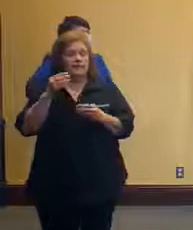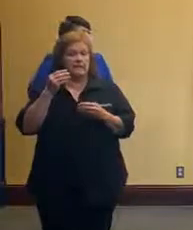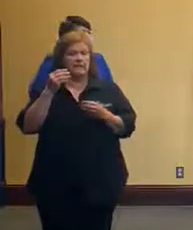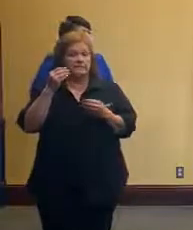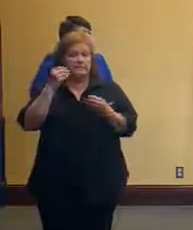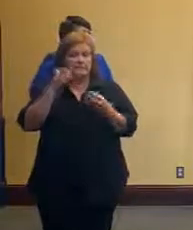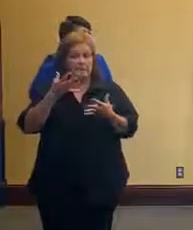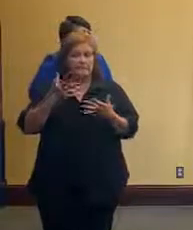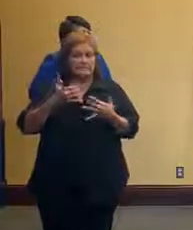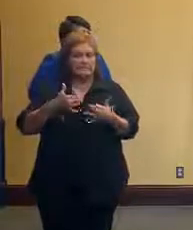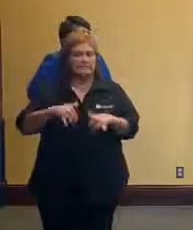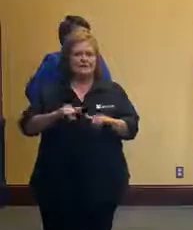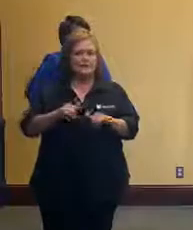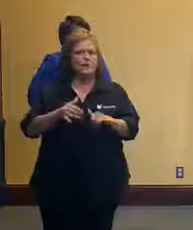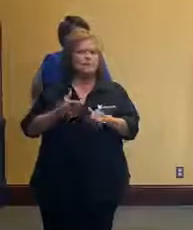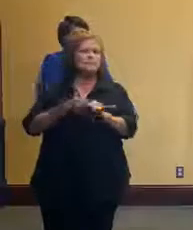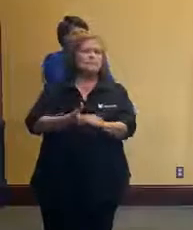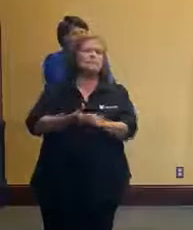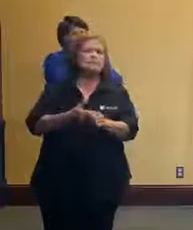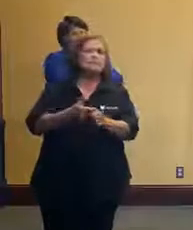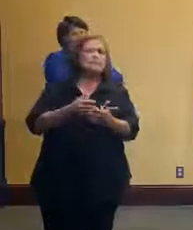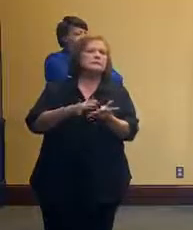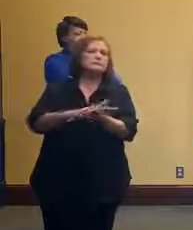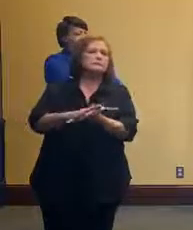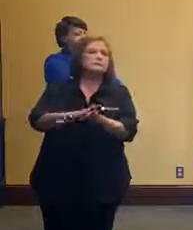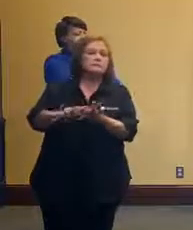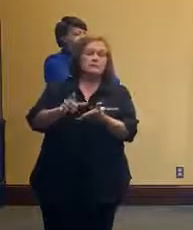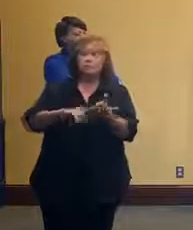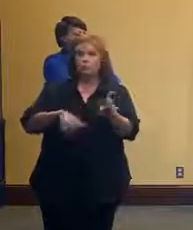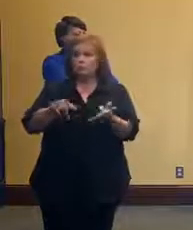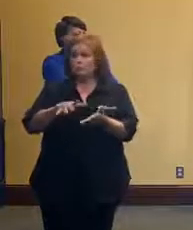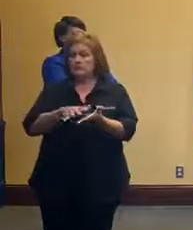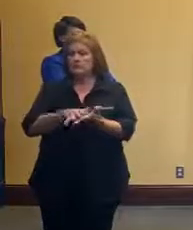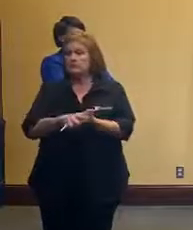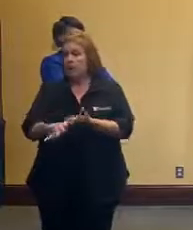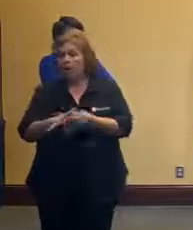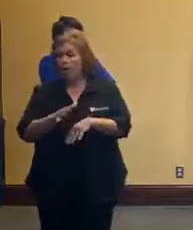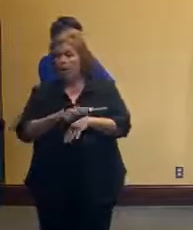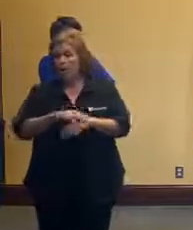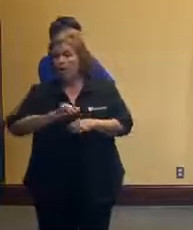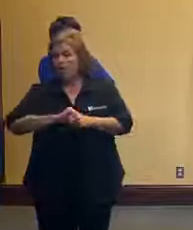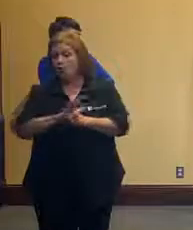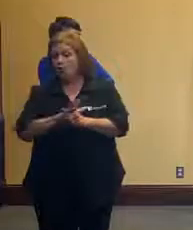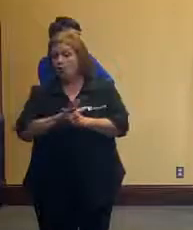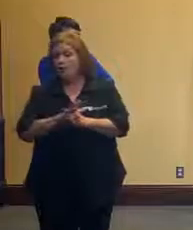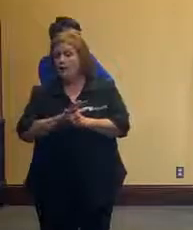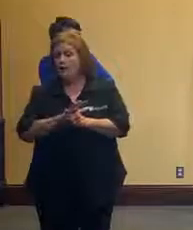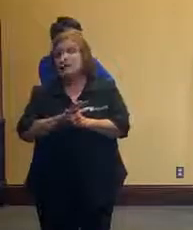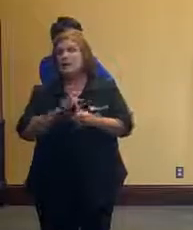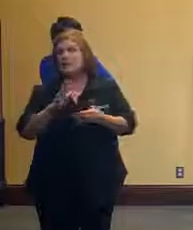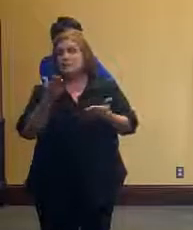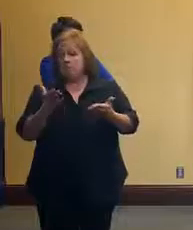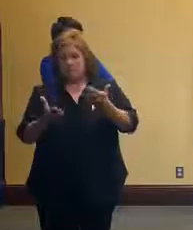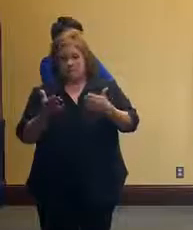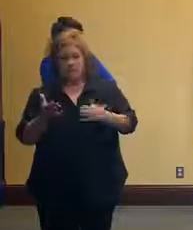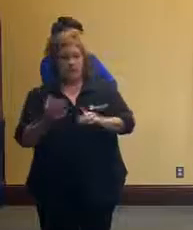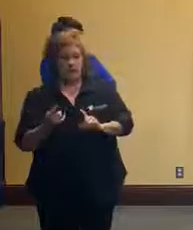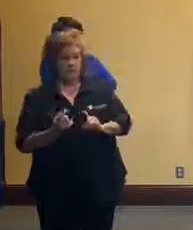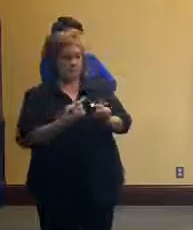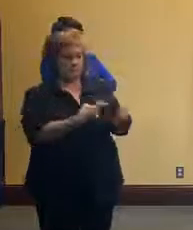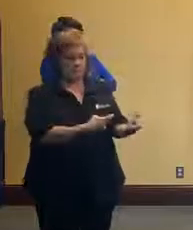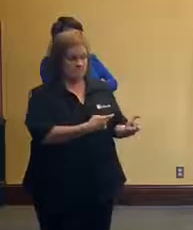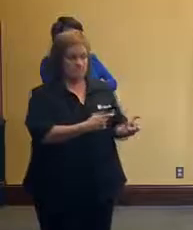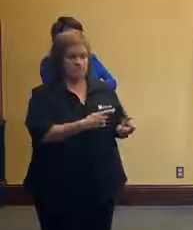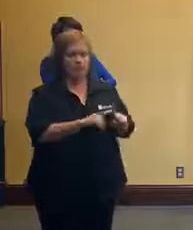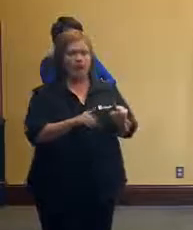is still related to expenditures. So what you've spent on COVID is what you may have as being reimbursed. There is no revenue